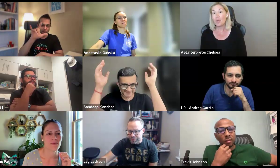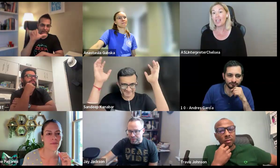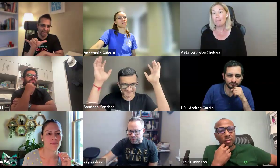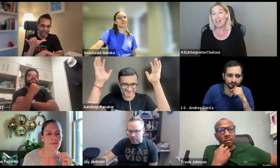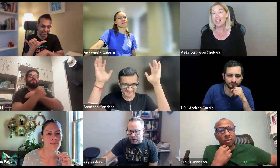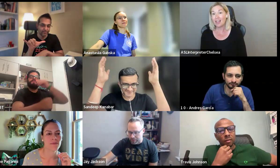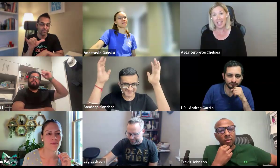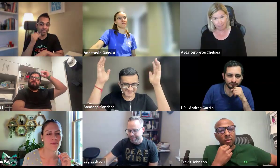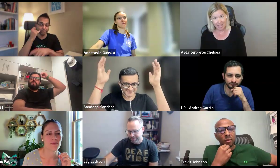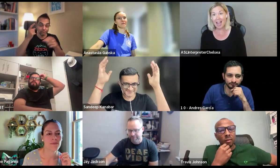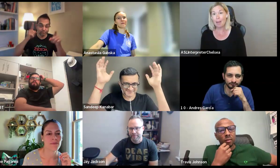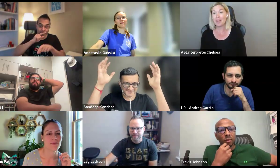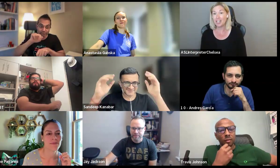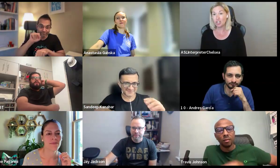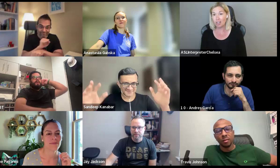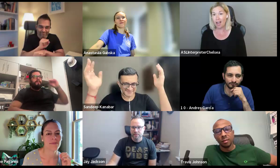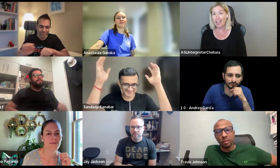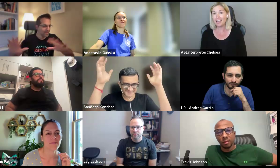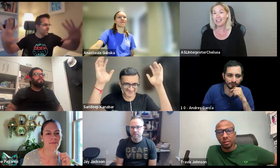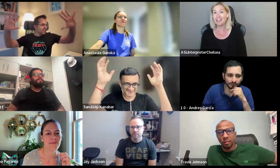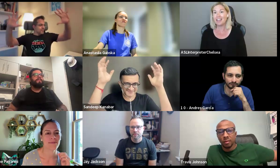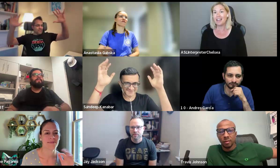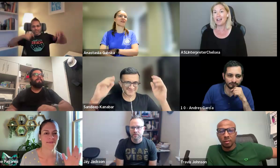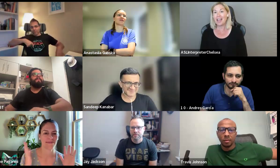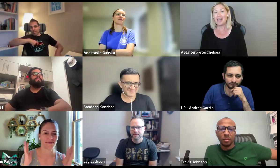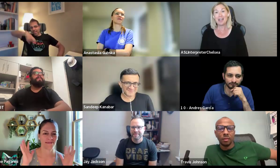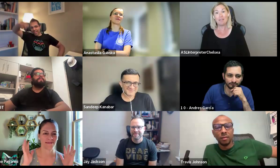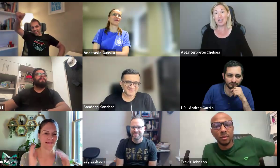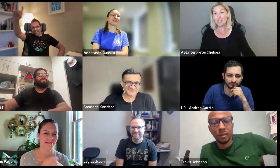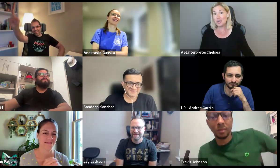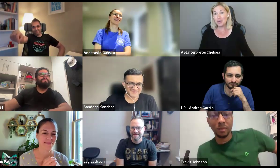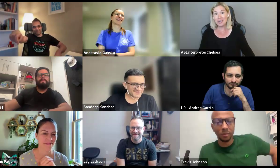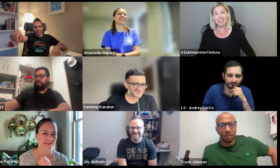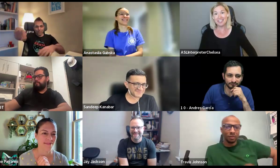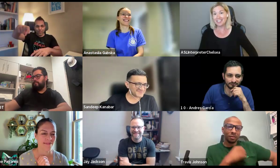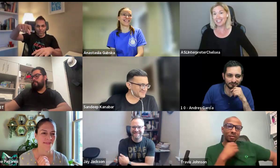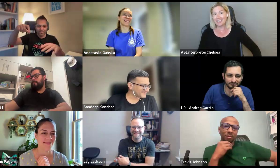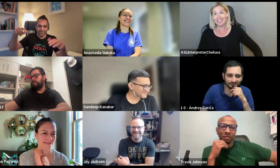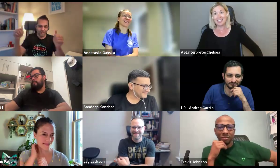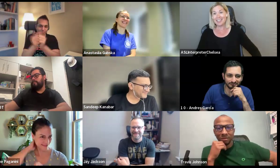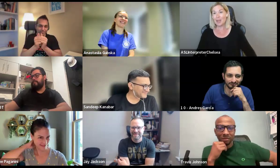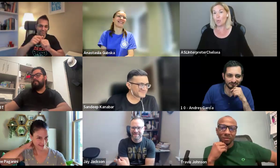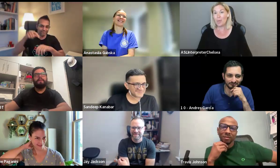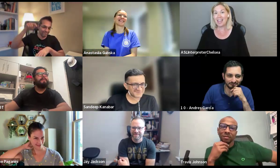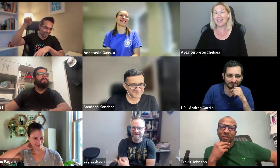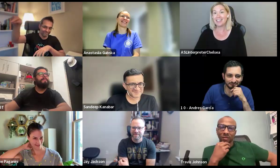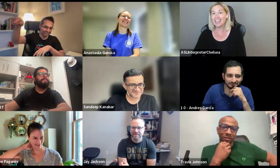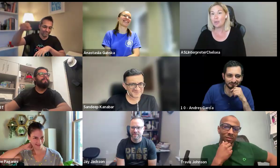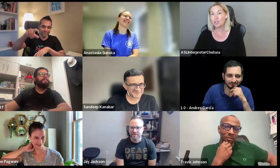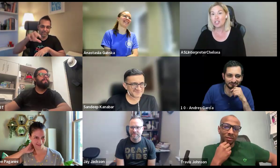they can make it happen in July. And if they do, it will just